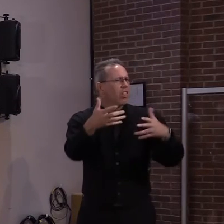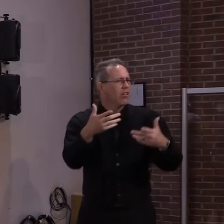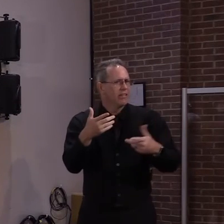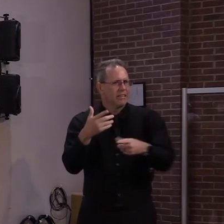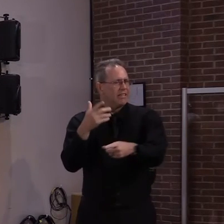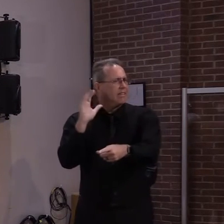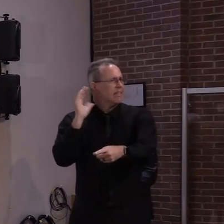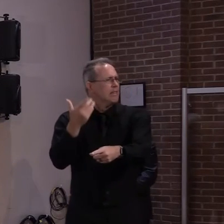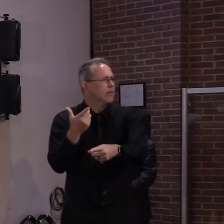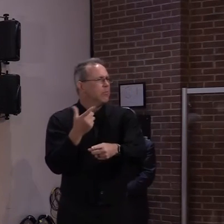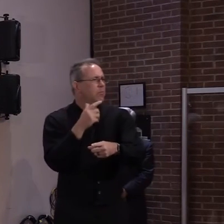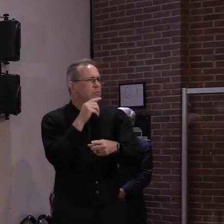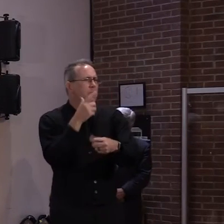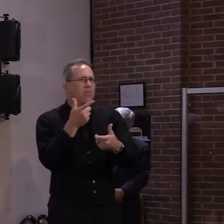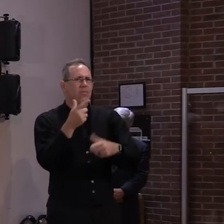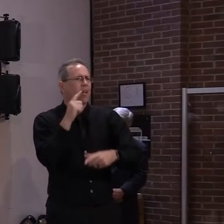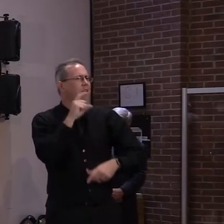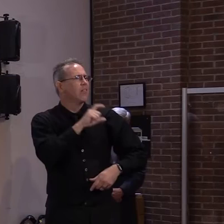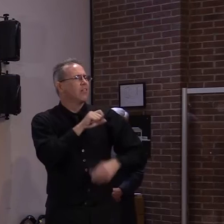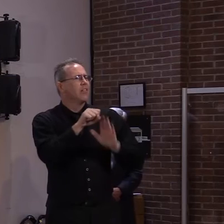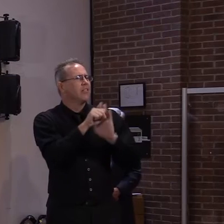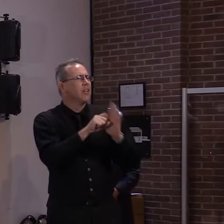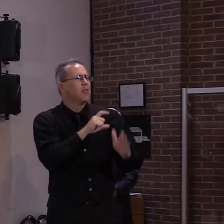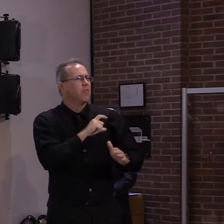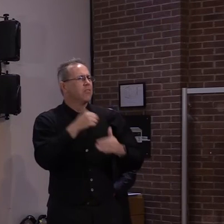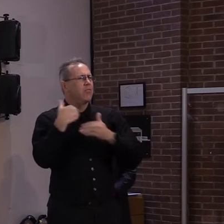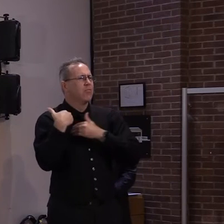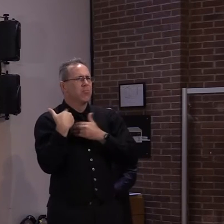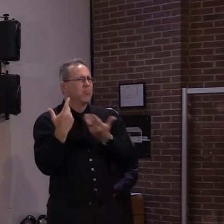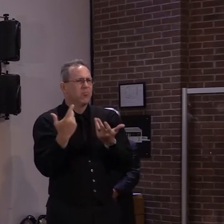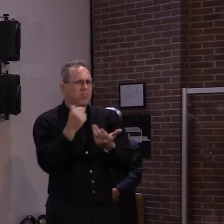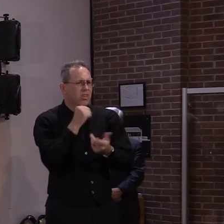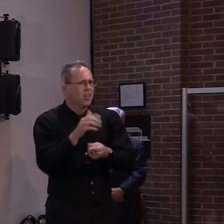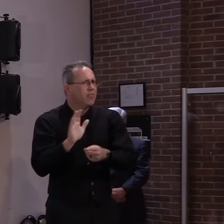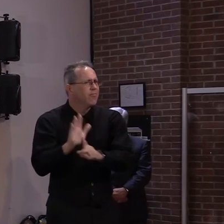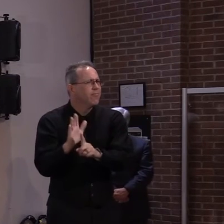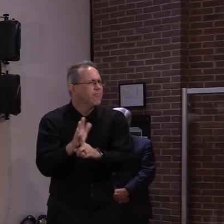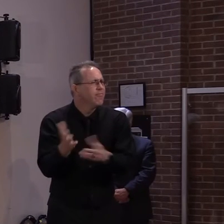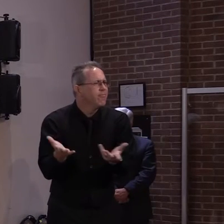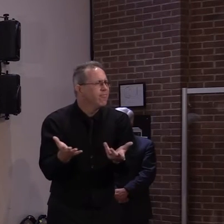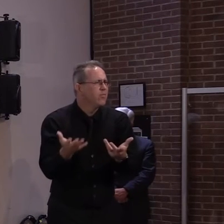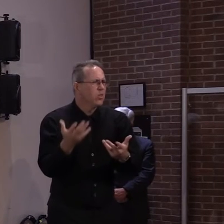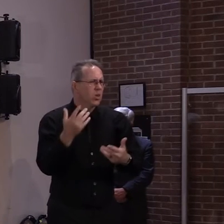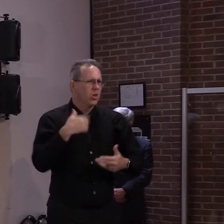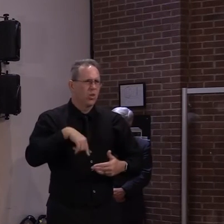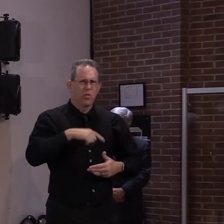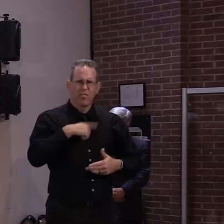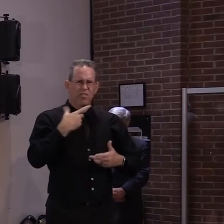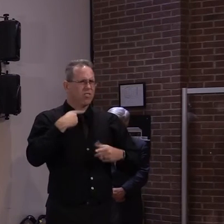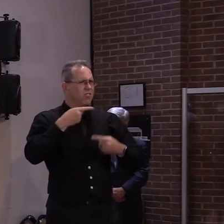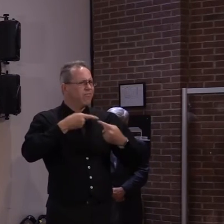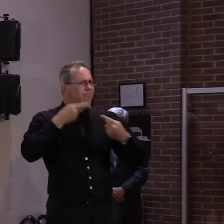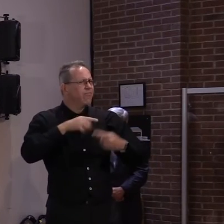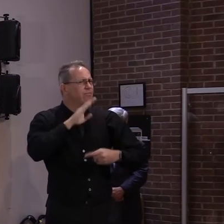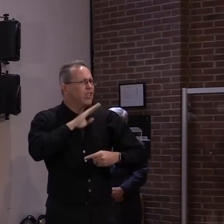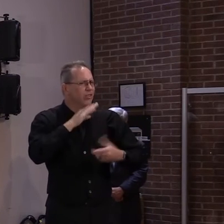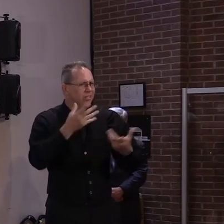have an involvement with it. They're finding it rather frustrating. Can you tell me what people have to